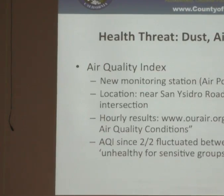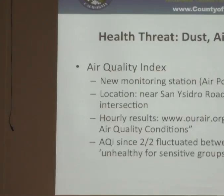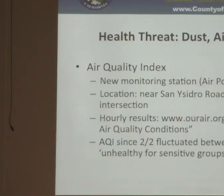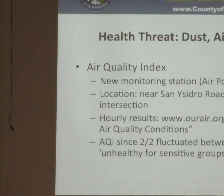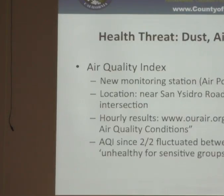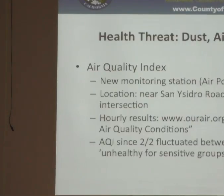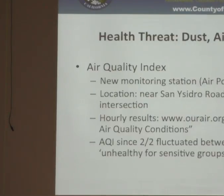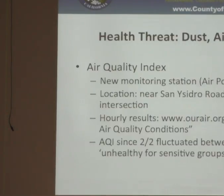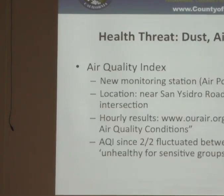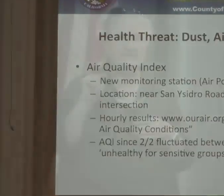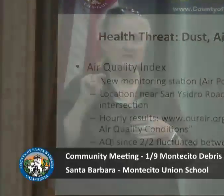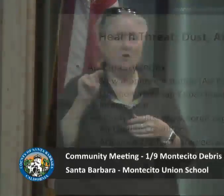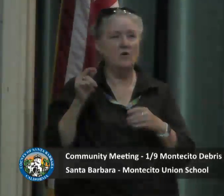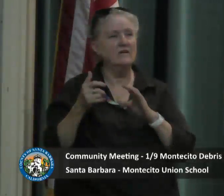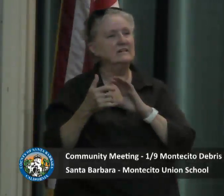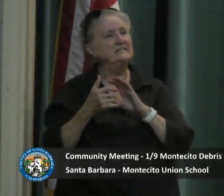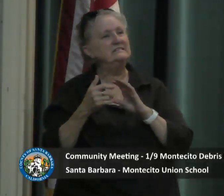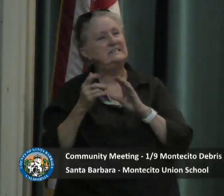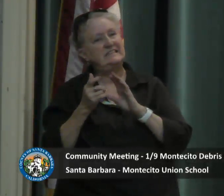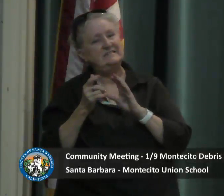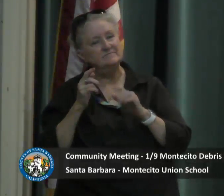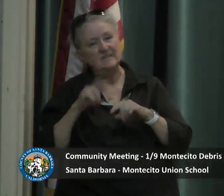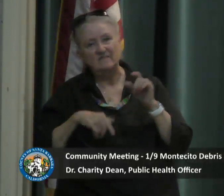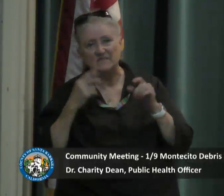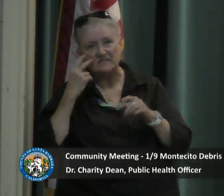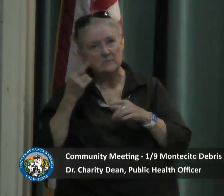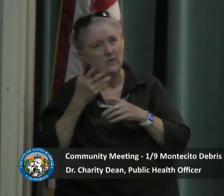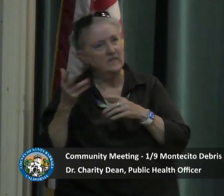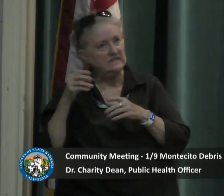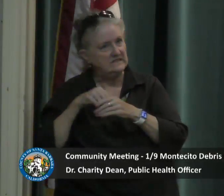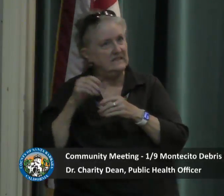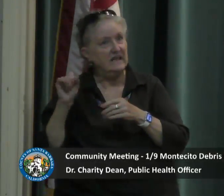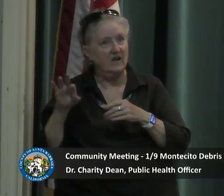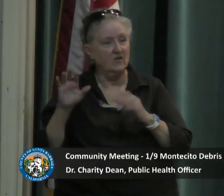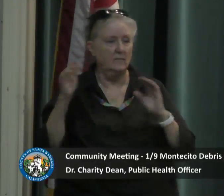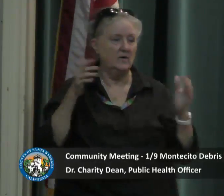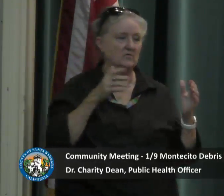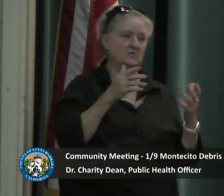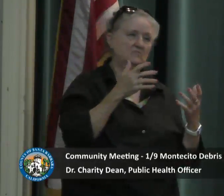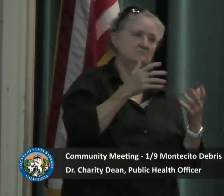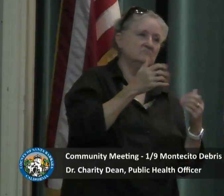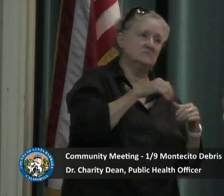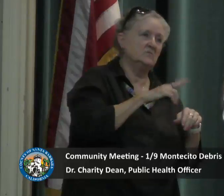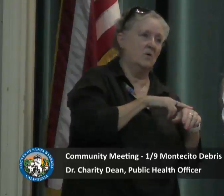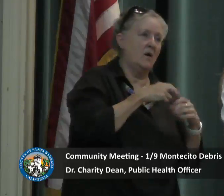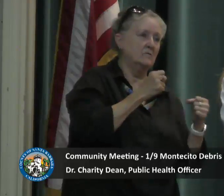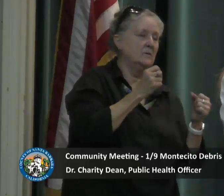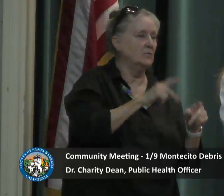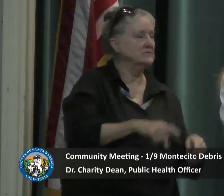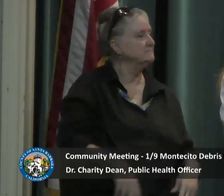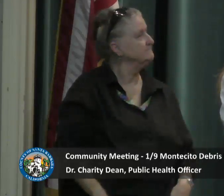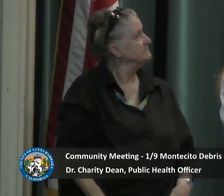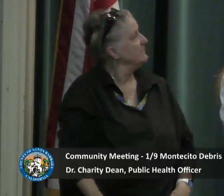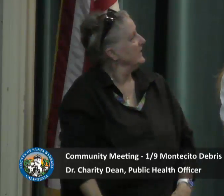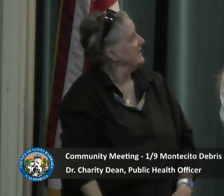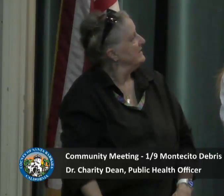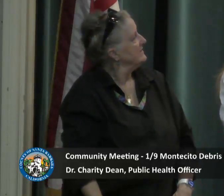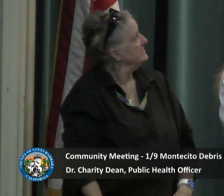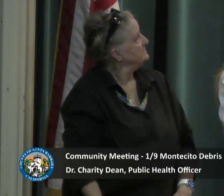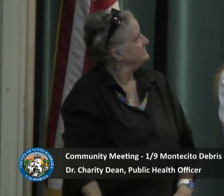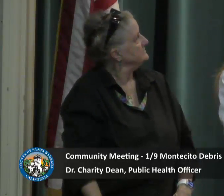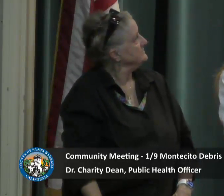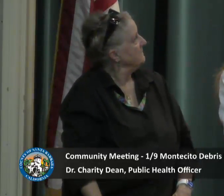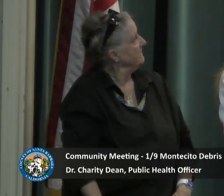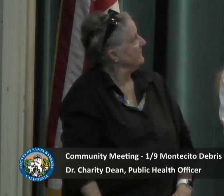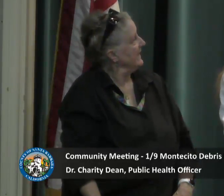the invisible particulates in the air than someone that doesn't have those conditions. Slide. And here is just